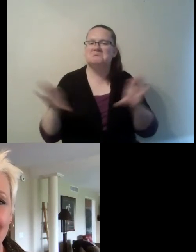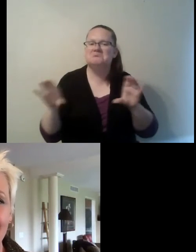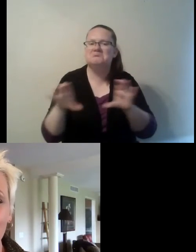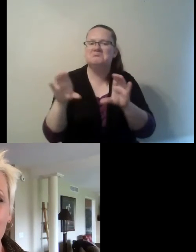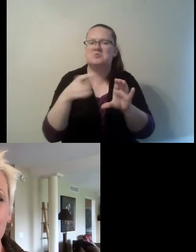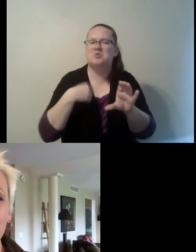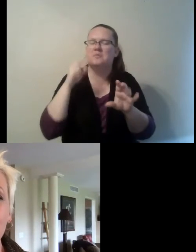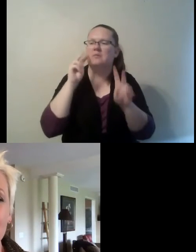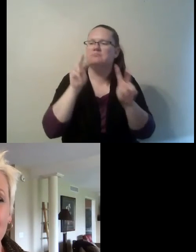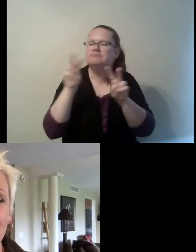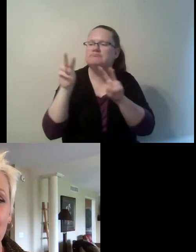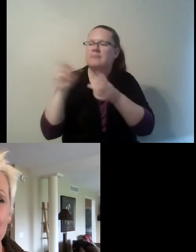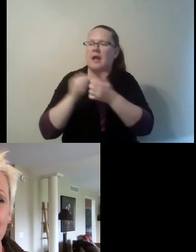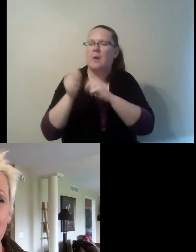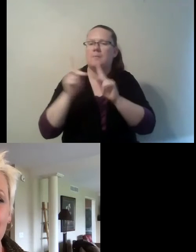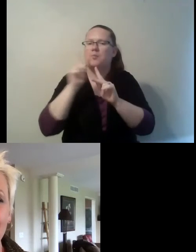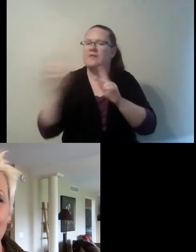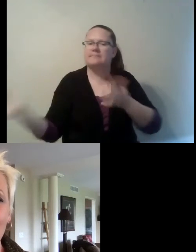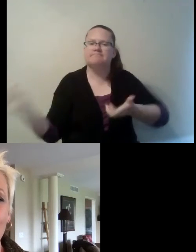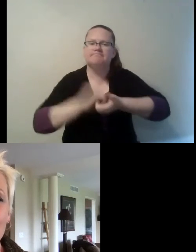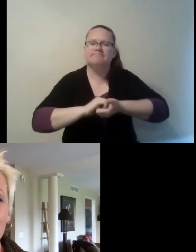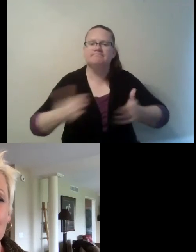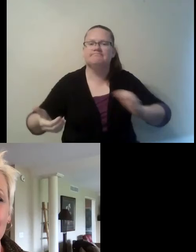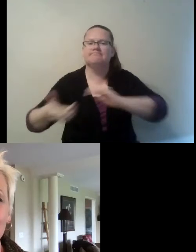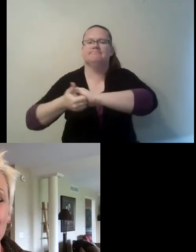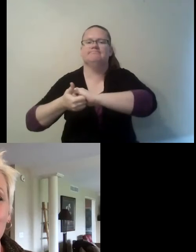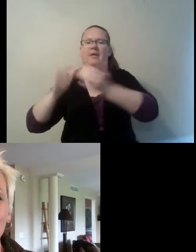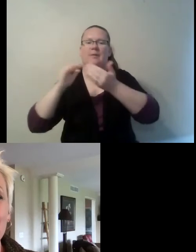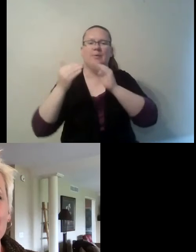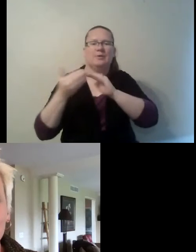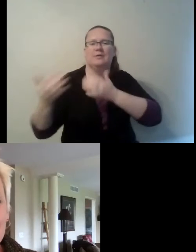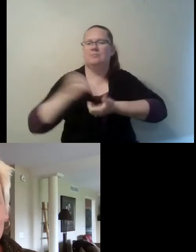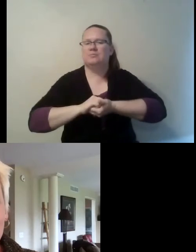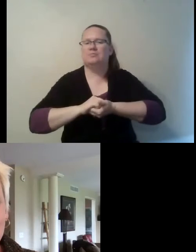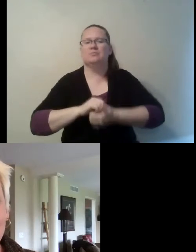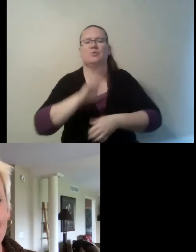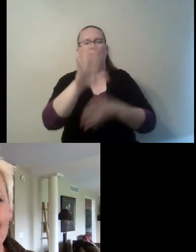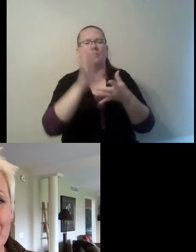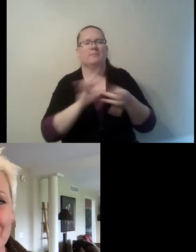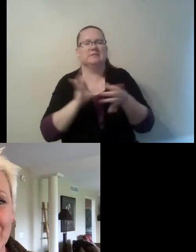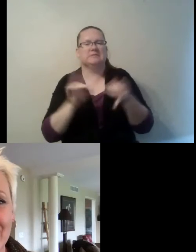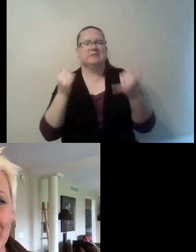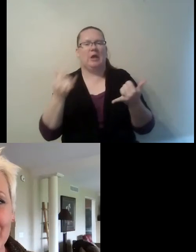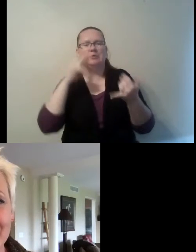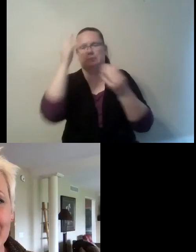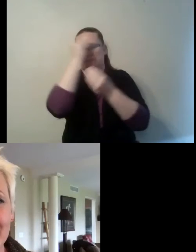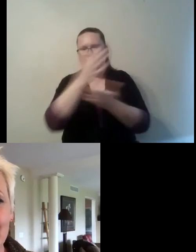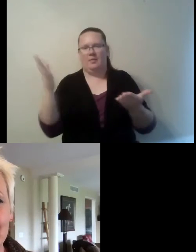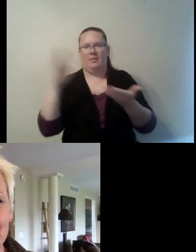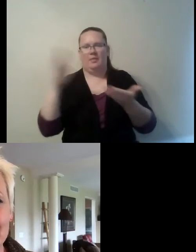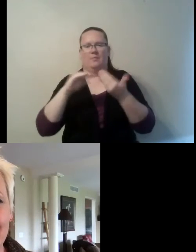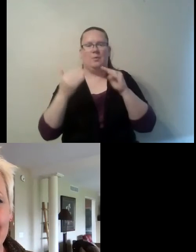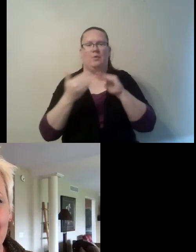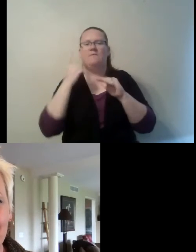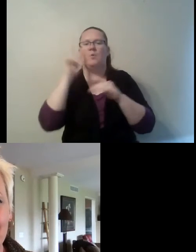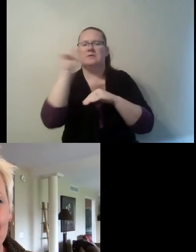this, how people have been pulling together as a community. What is your message to our community right now in Toledo and